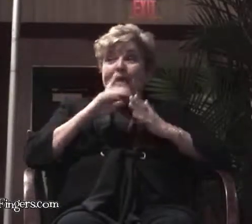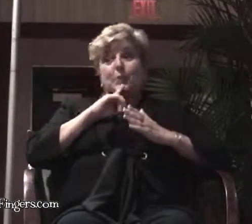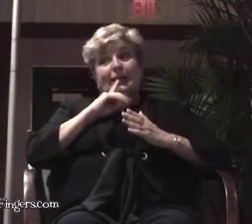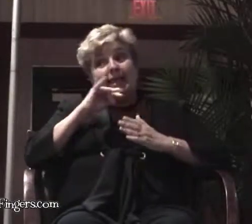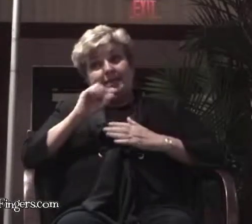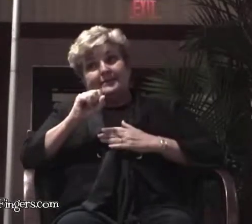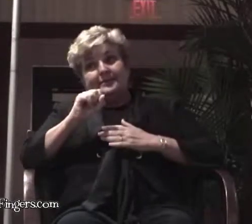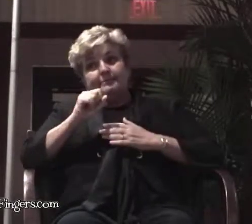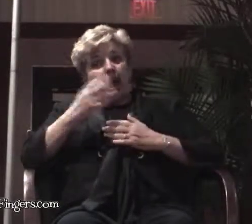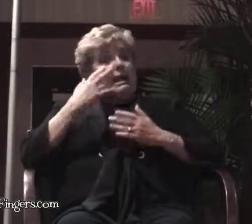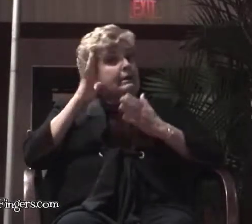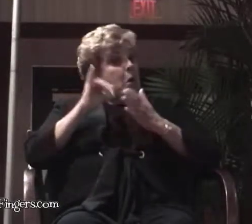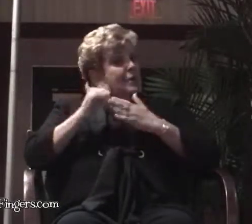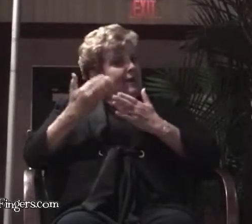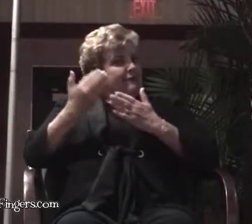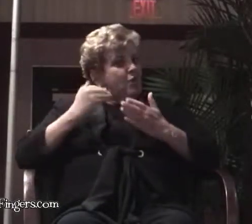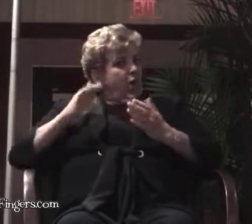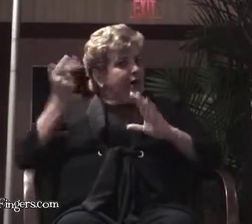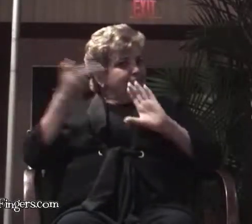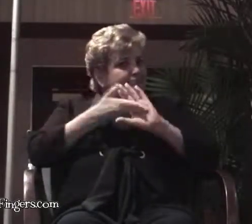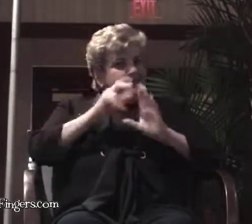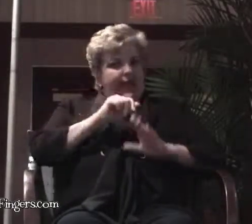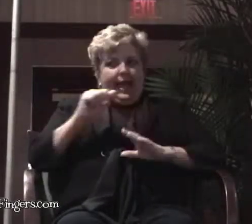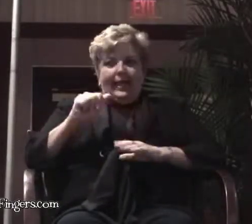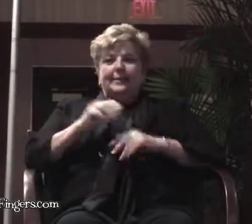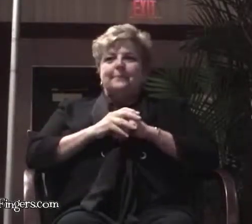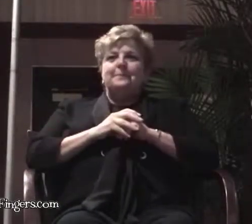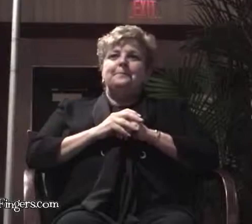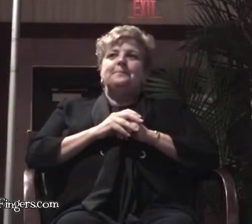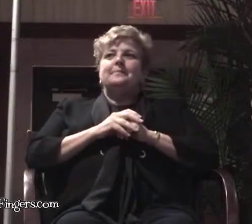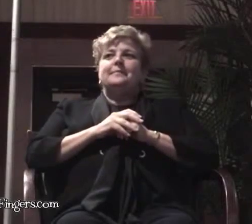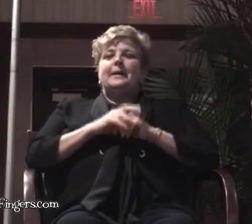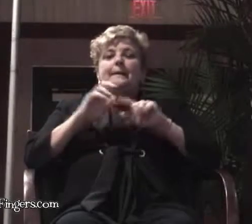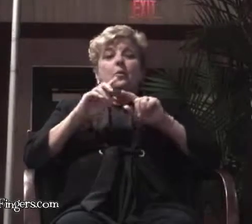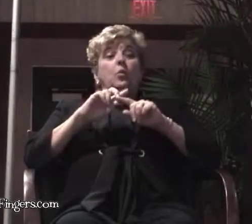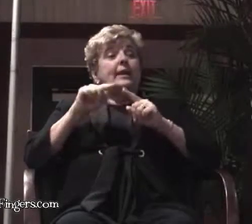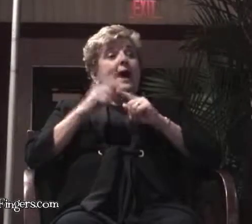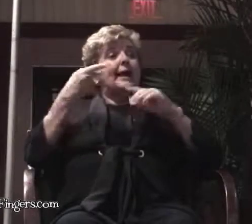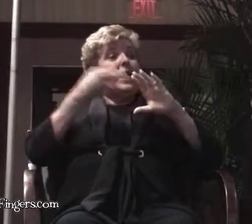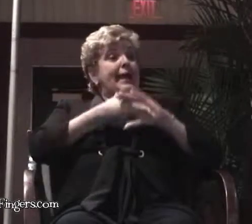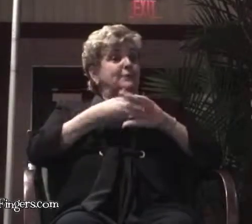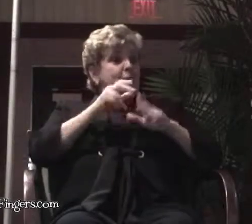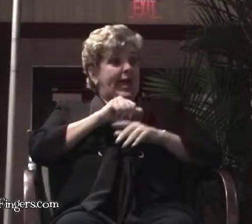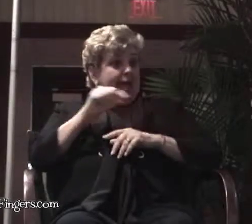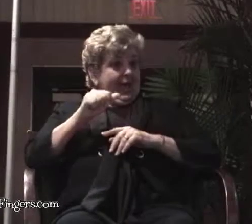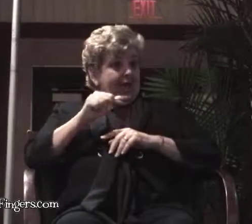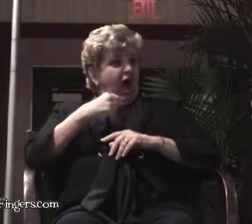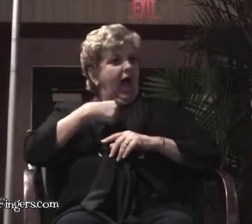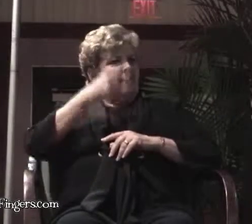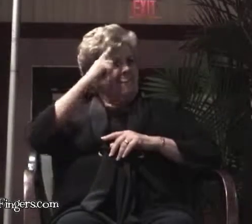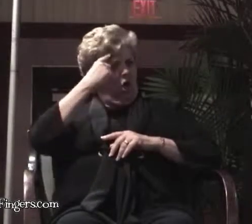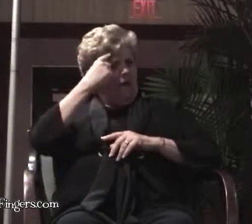didn't know that before I got here. When I came to you, I thought for sure that if I saw it,